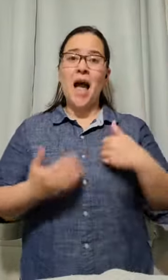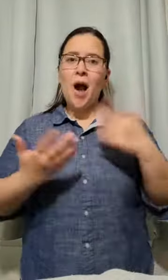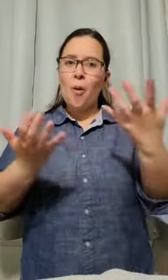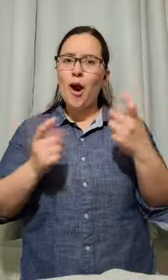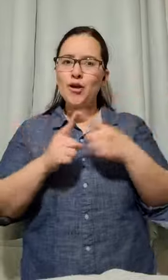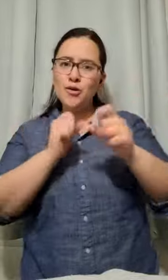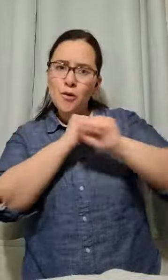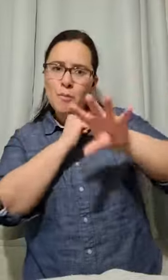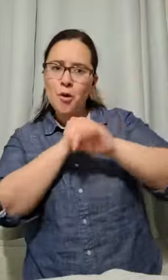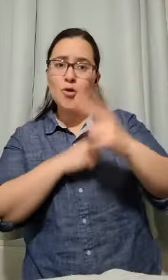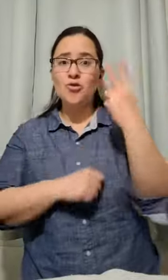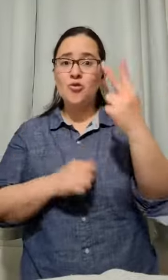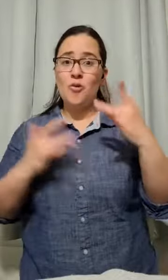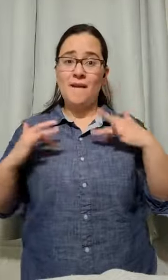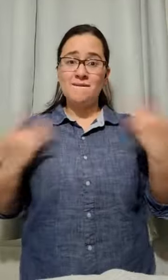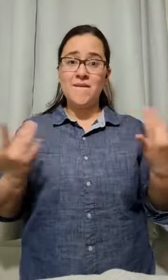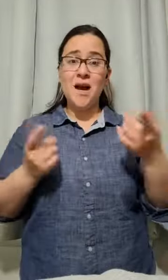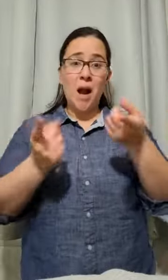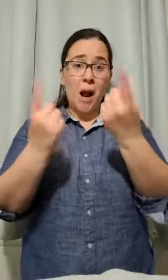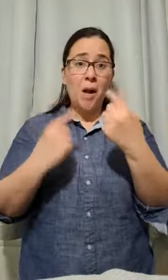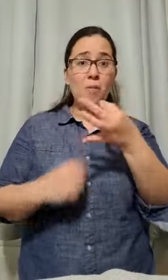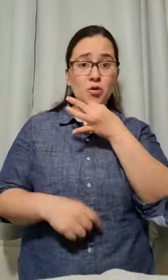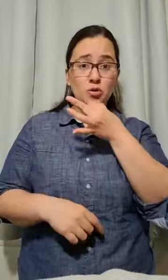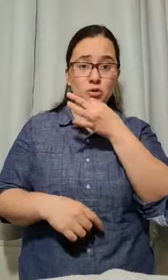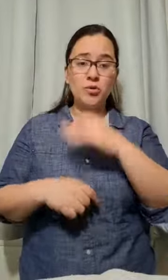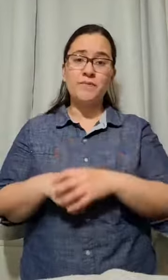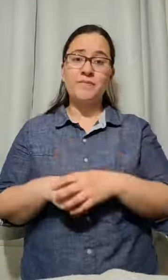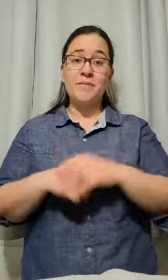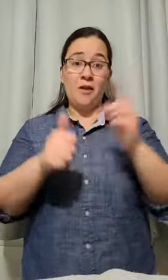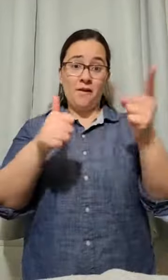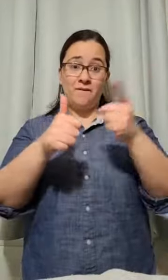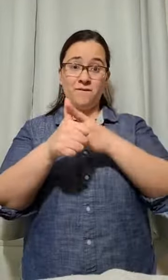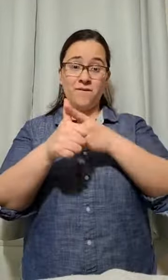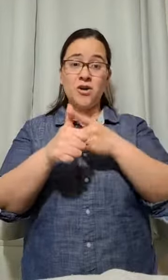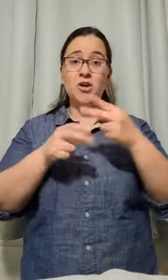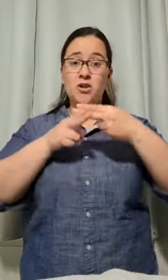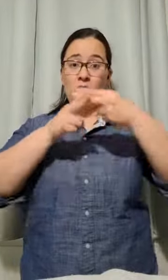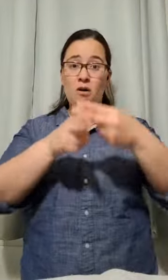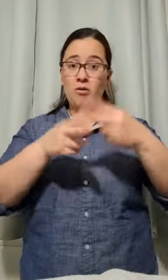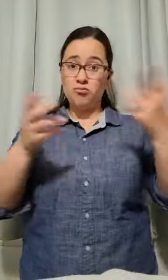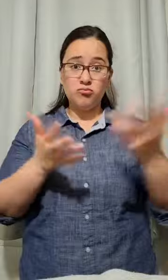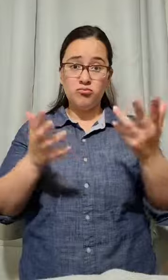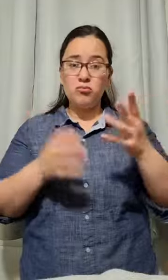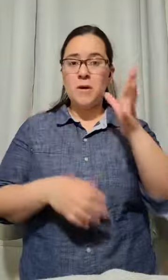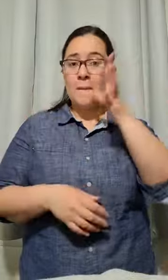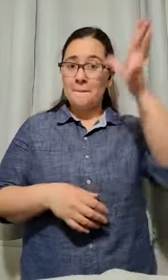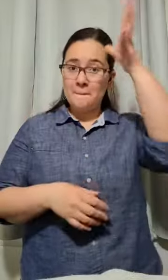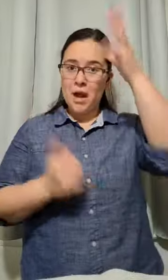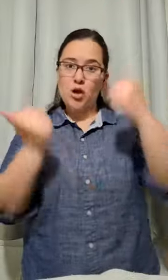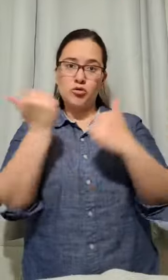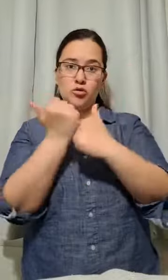off when he heard the news. On the 19th of August, I remember very clearly it was a beautiful summer's day.